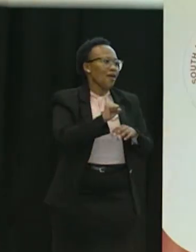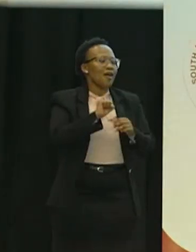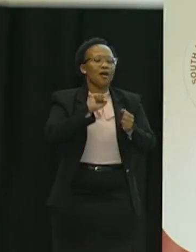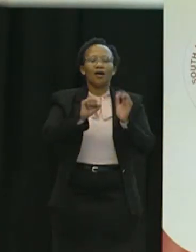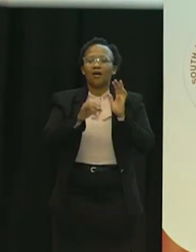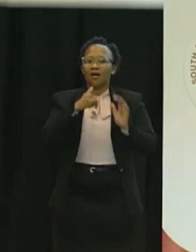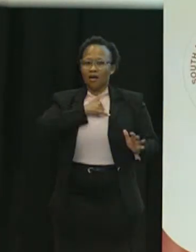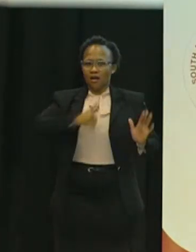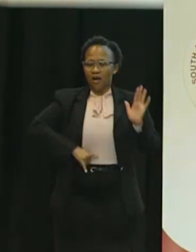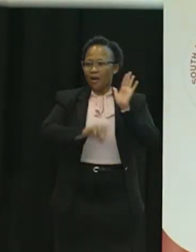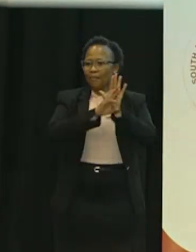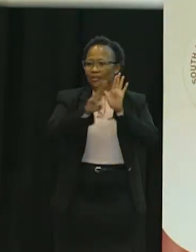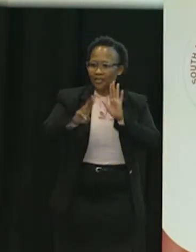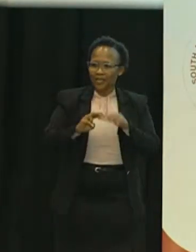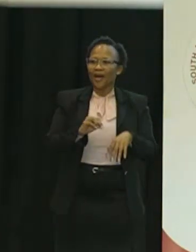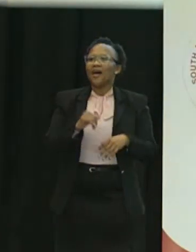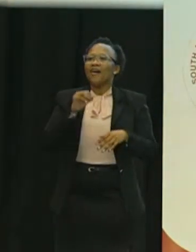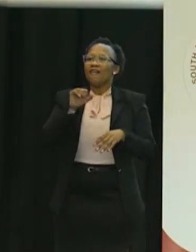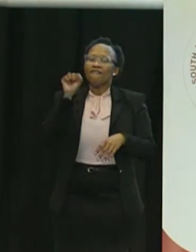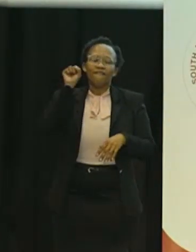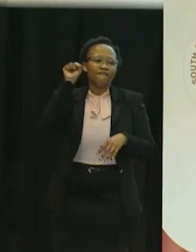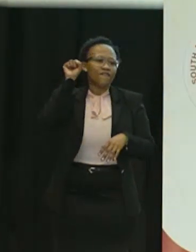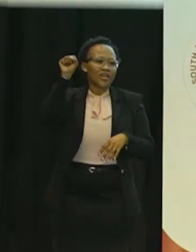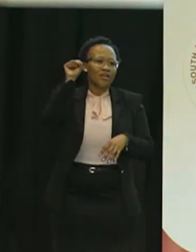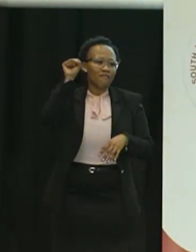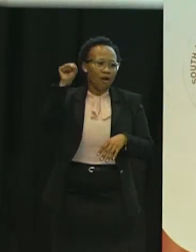that is our ally, viva.